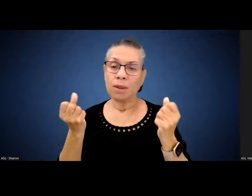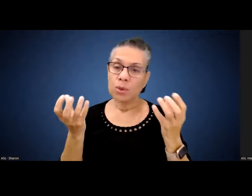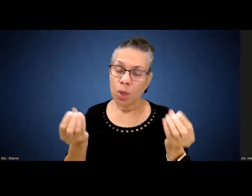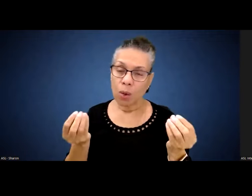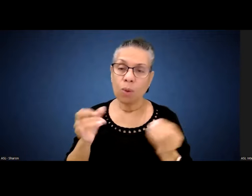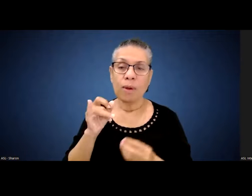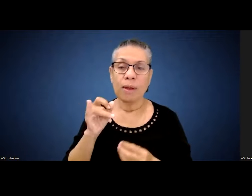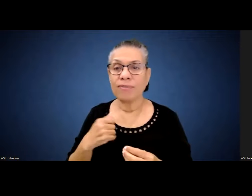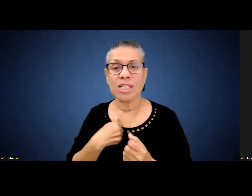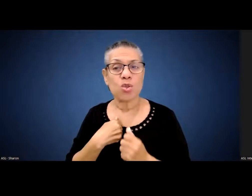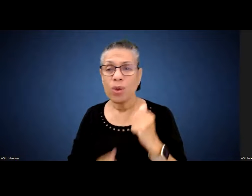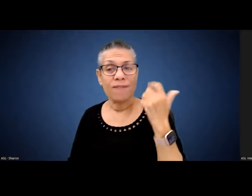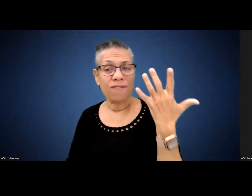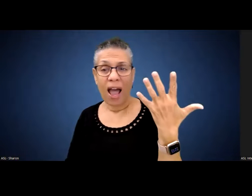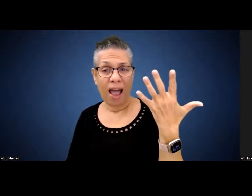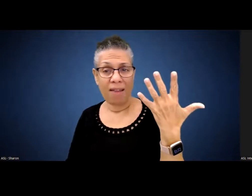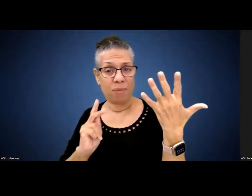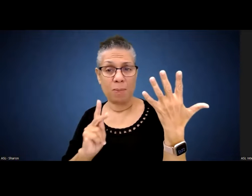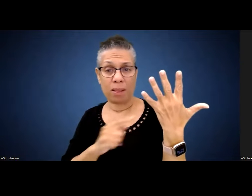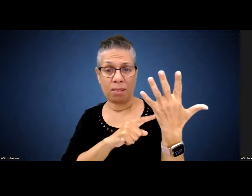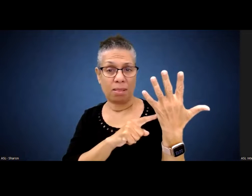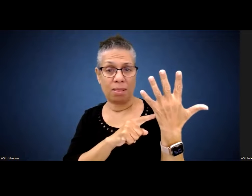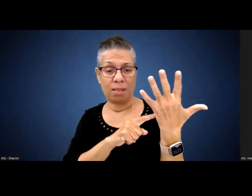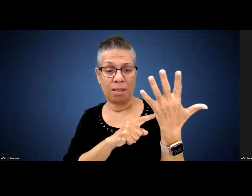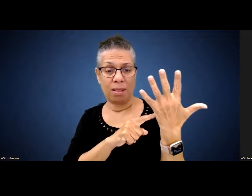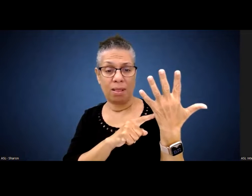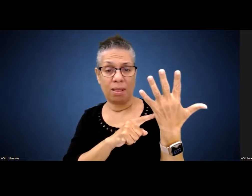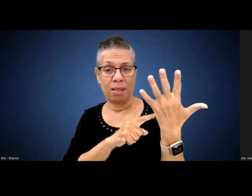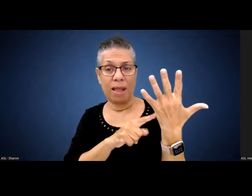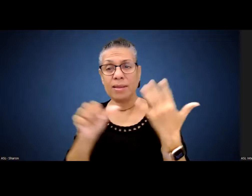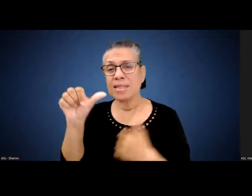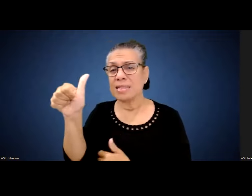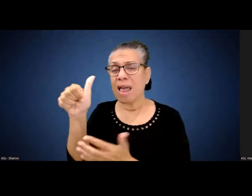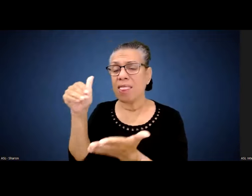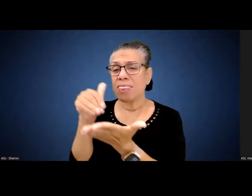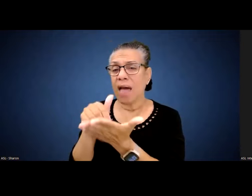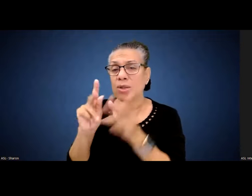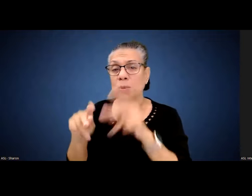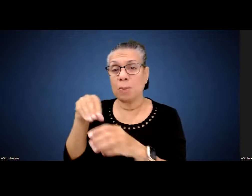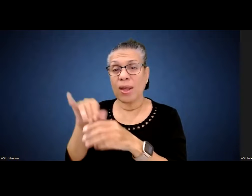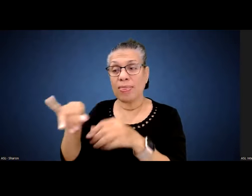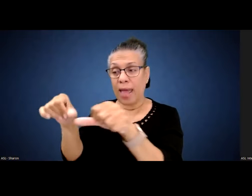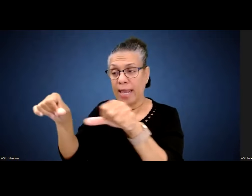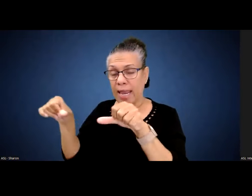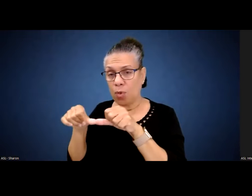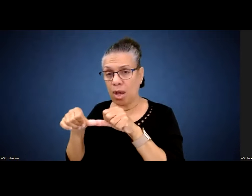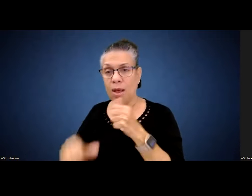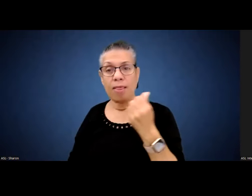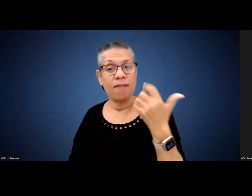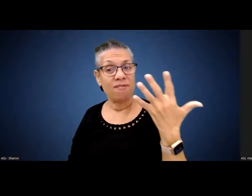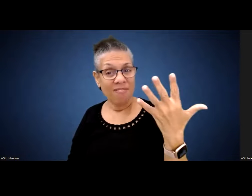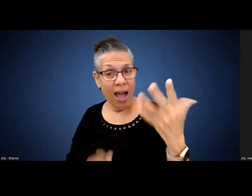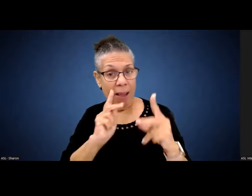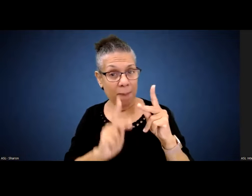if there's only 5 people and there's 10,000 people in that area, they still deserve